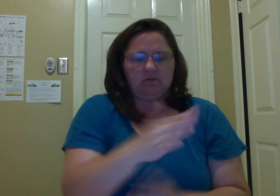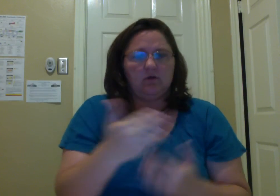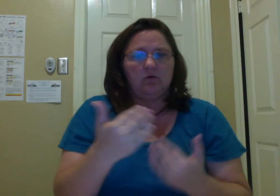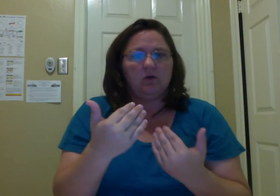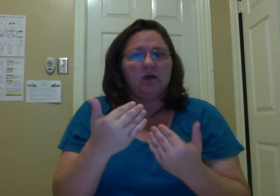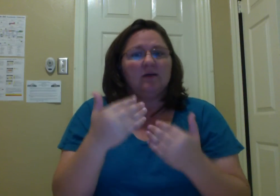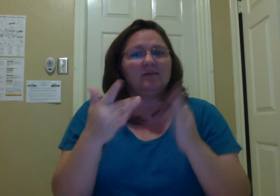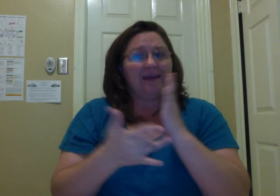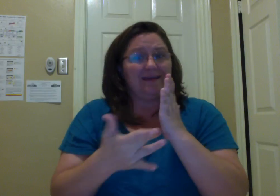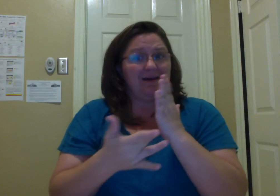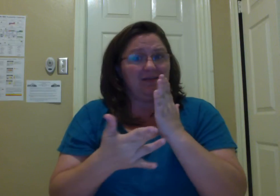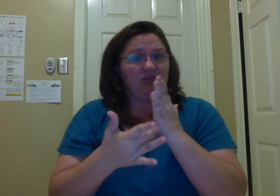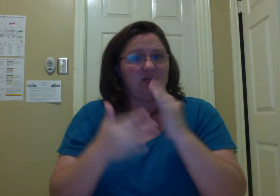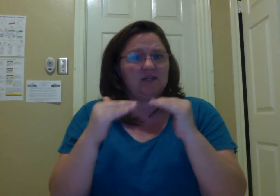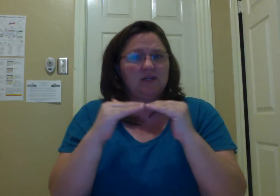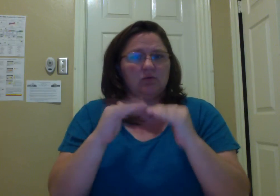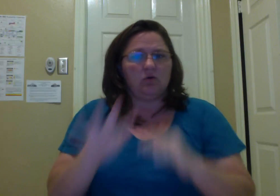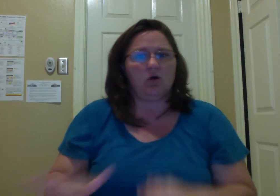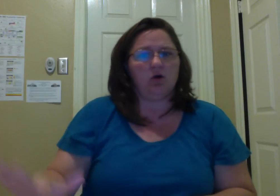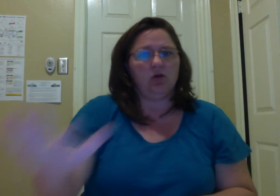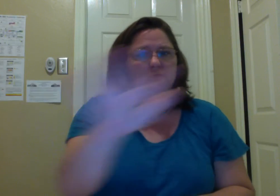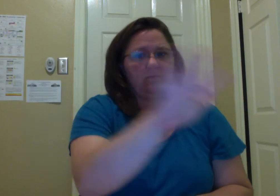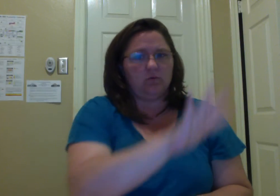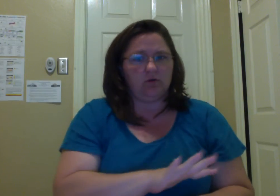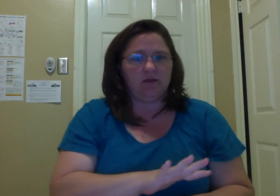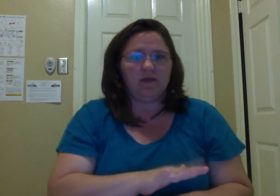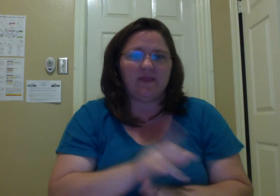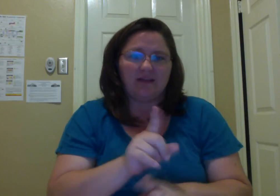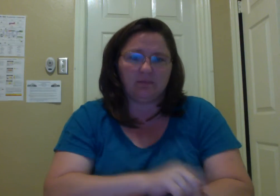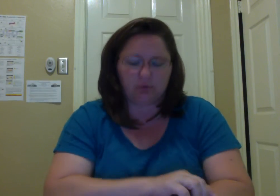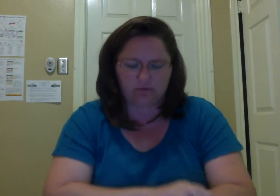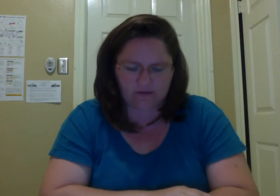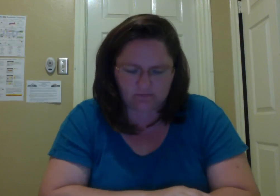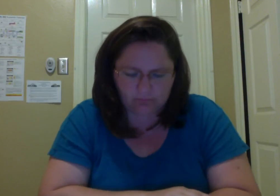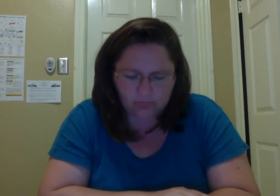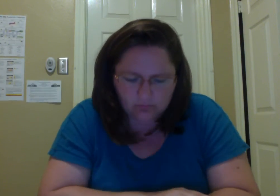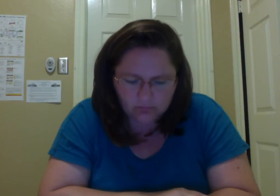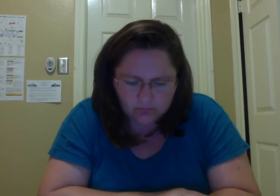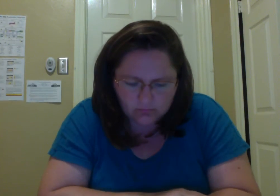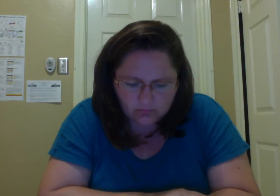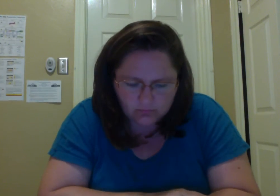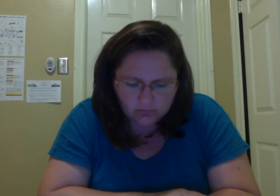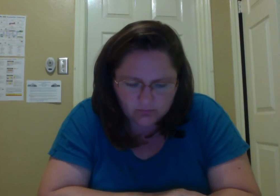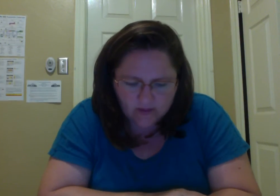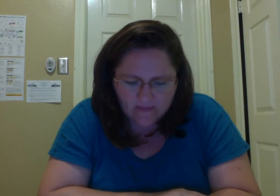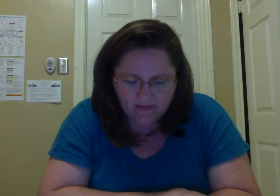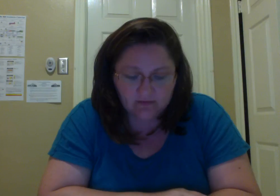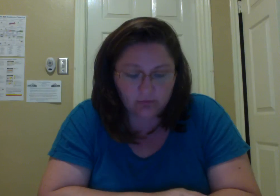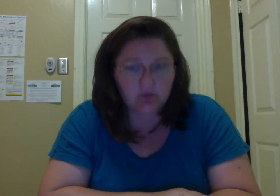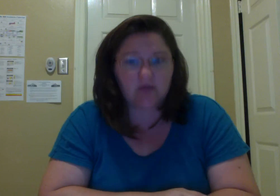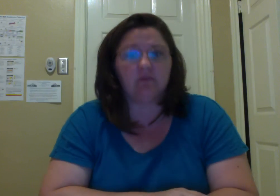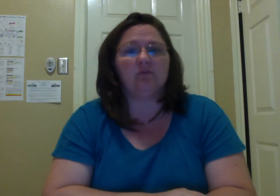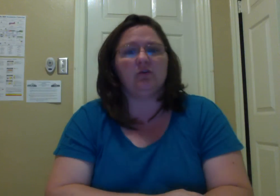So technology equal all over world. That's the perfect, that's the beauty of it. So you